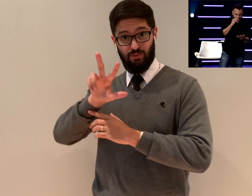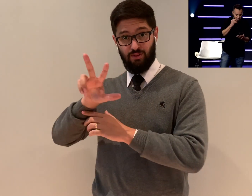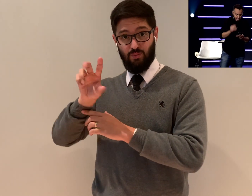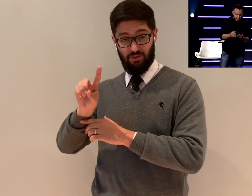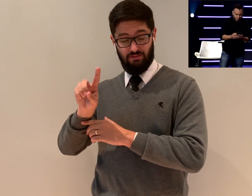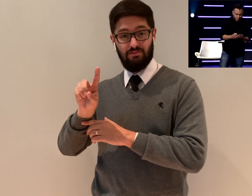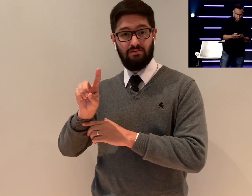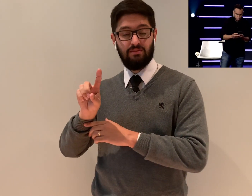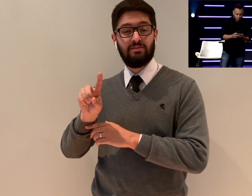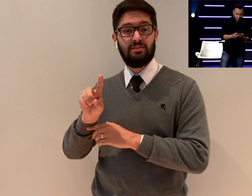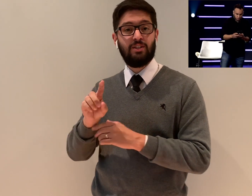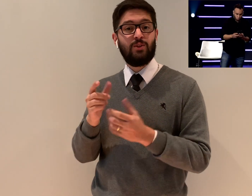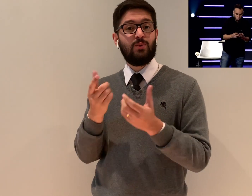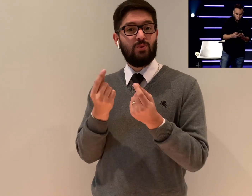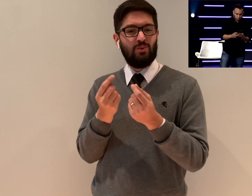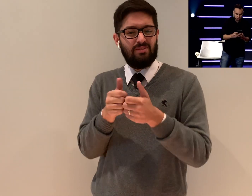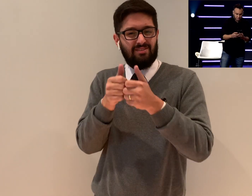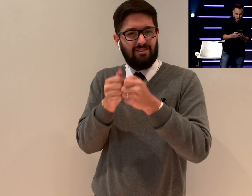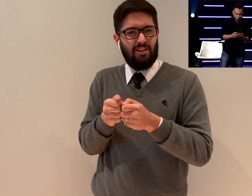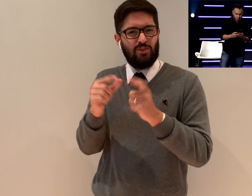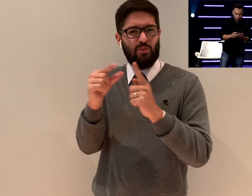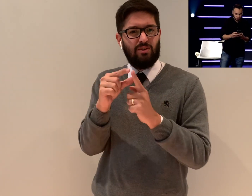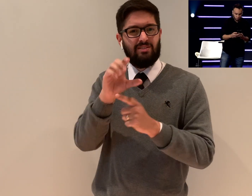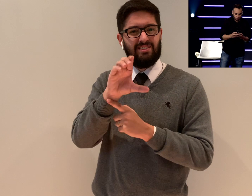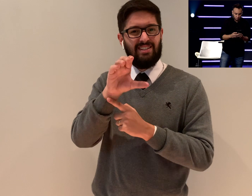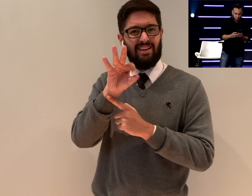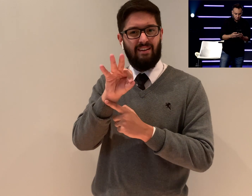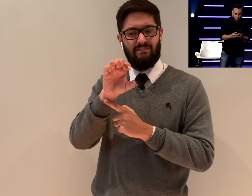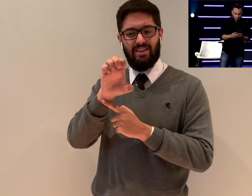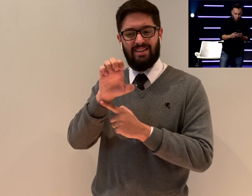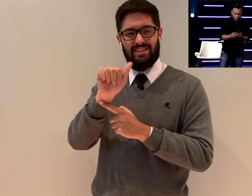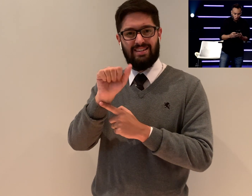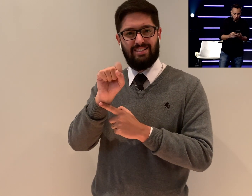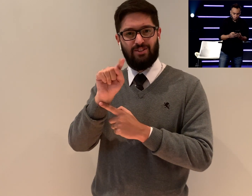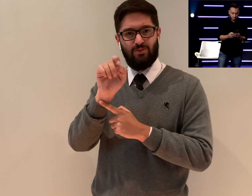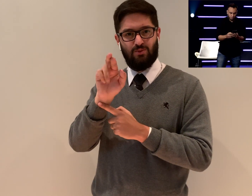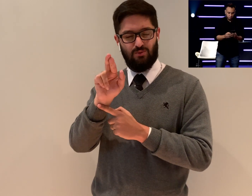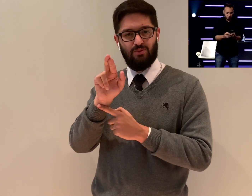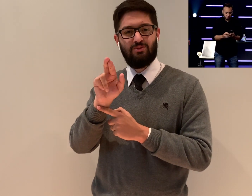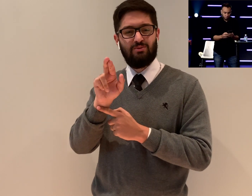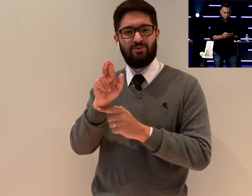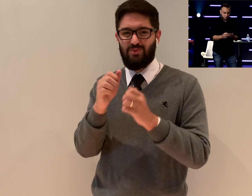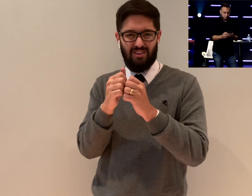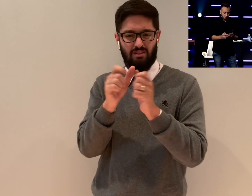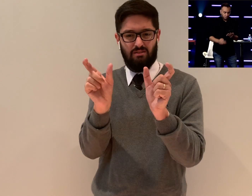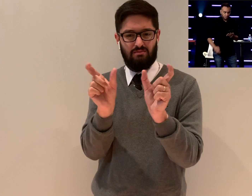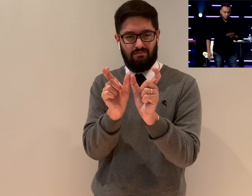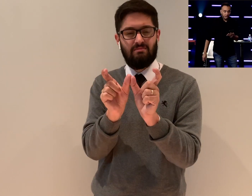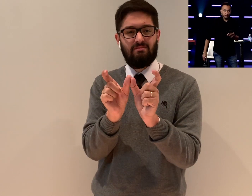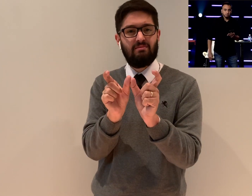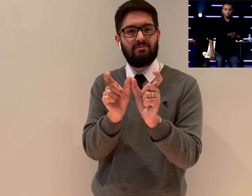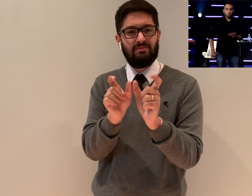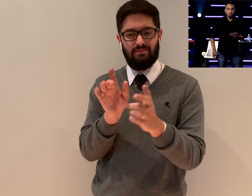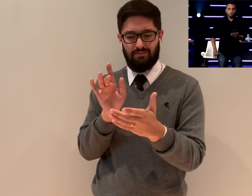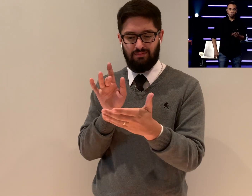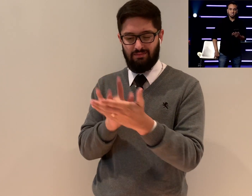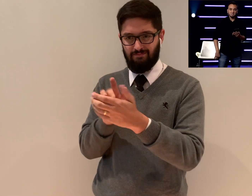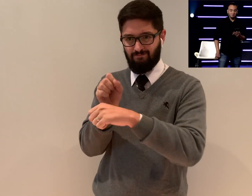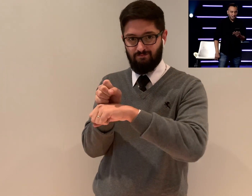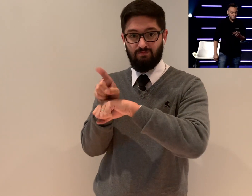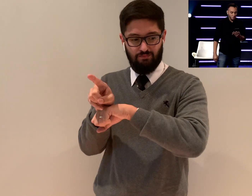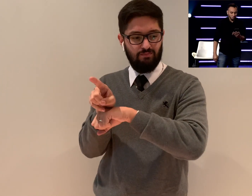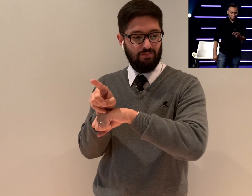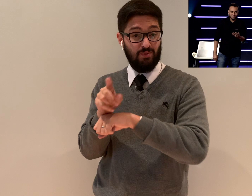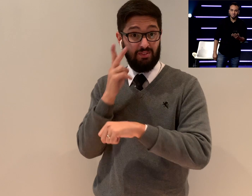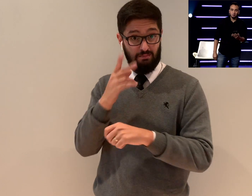3131, and then you're going to text the word CF Easter all together. Hit that. You're seeing